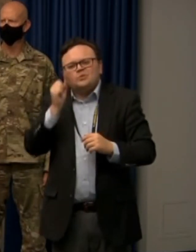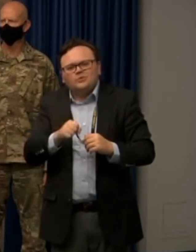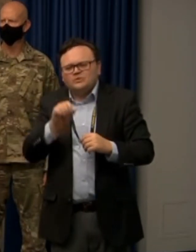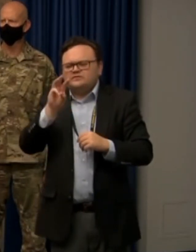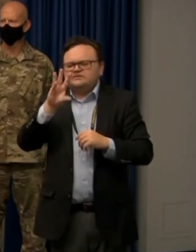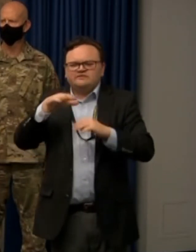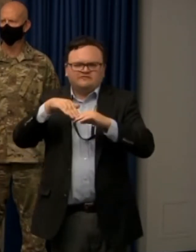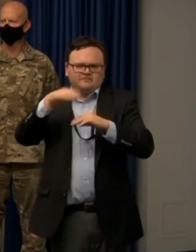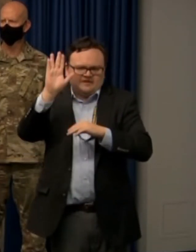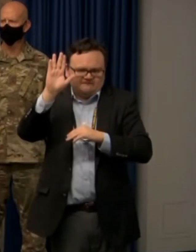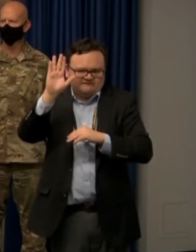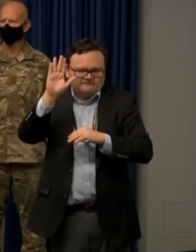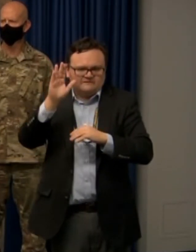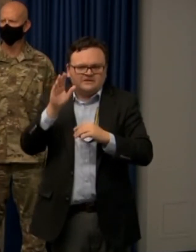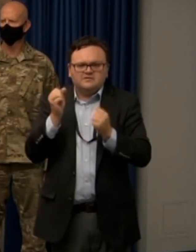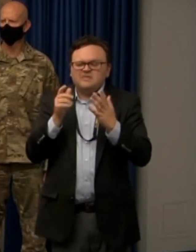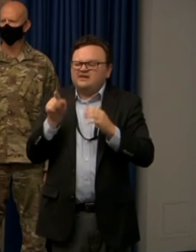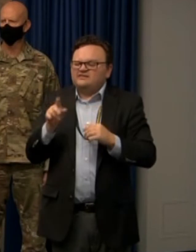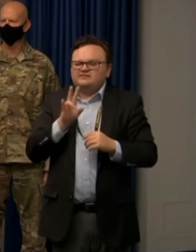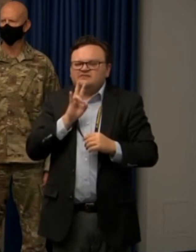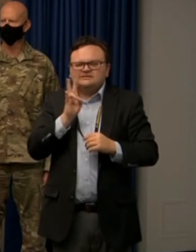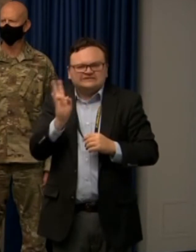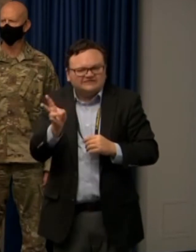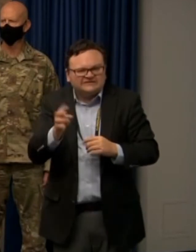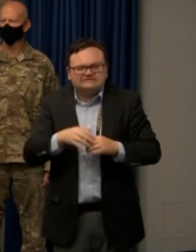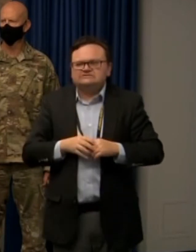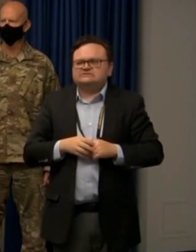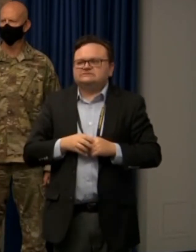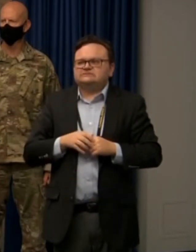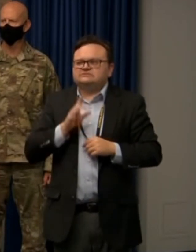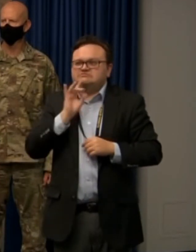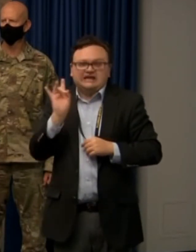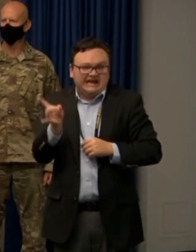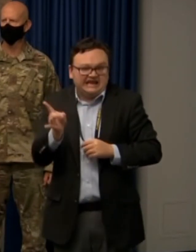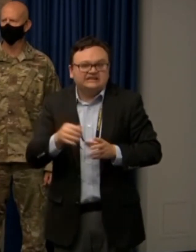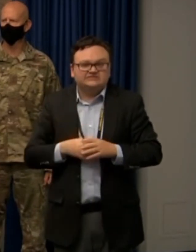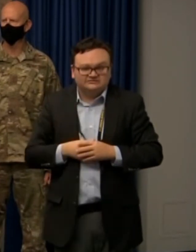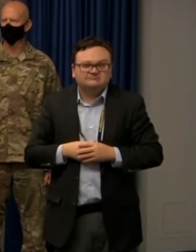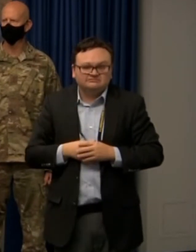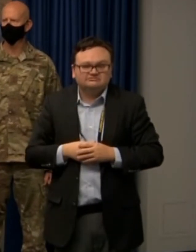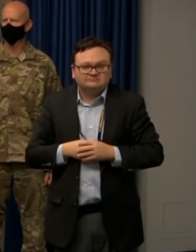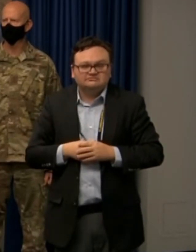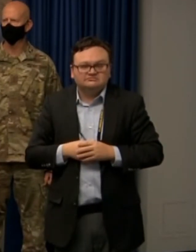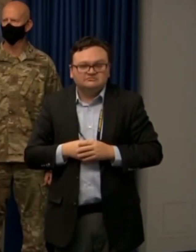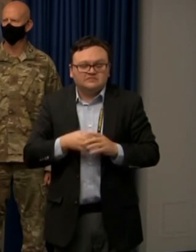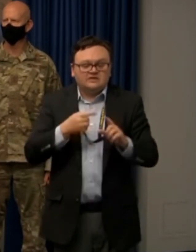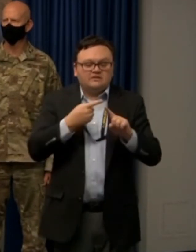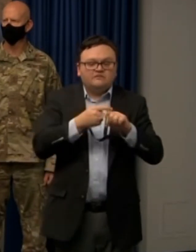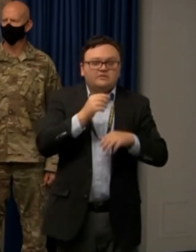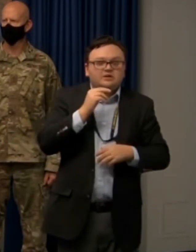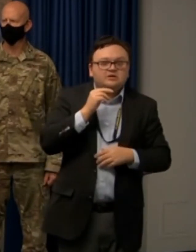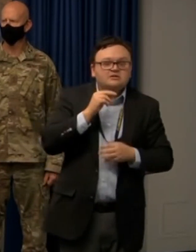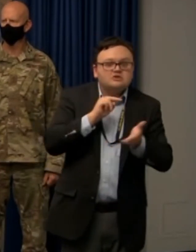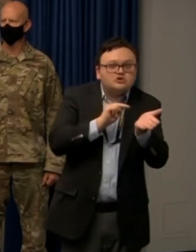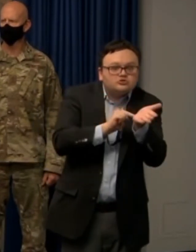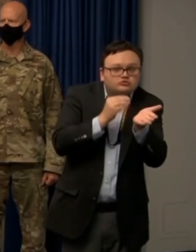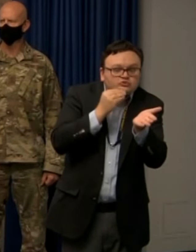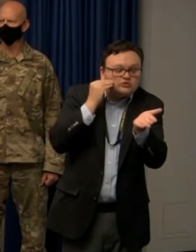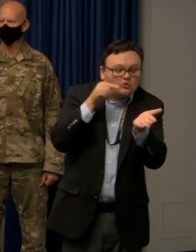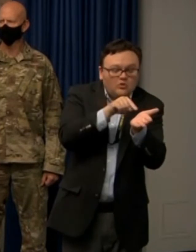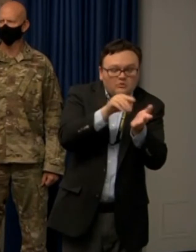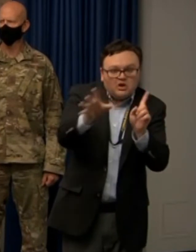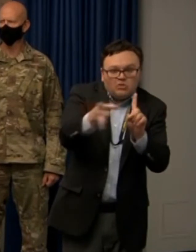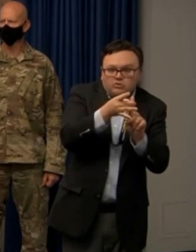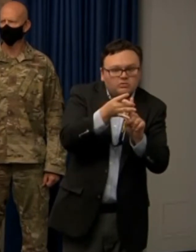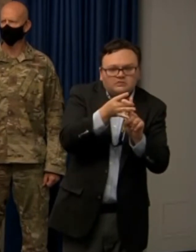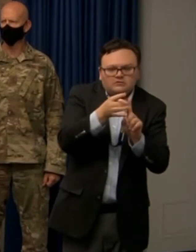65 and plus, many of them in their 70s and even 80s. But it's not as much from the long-term care as we were used to seeing. It is more